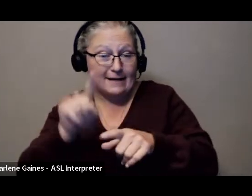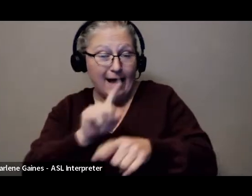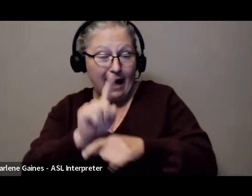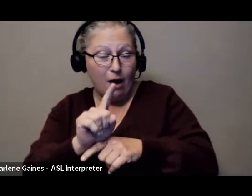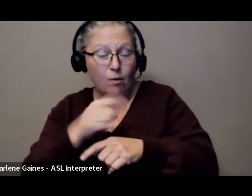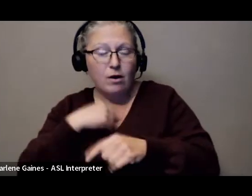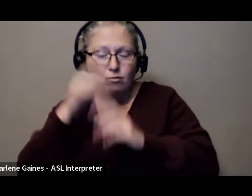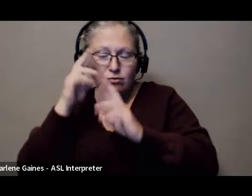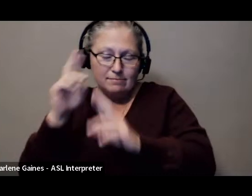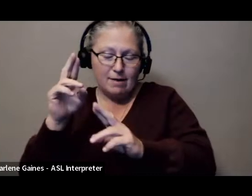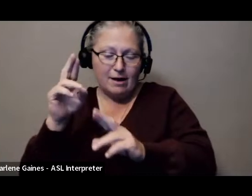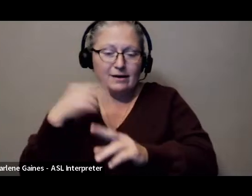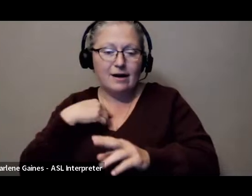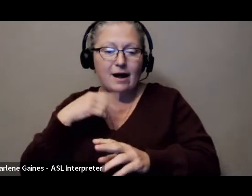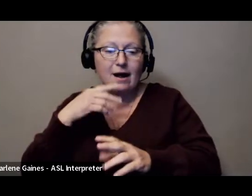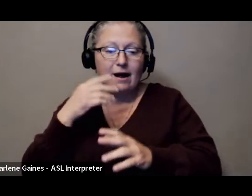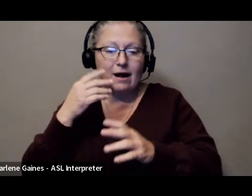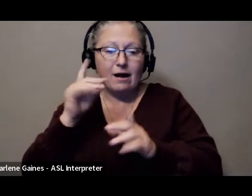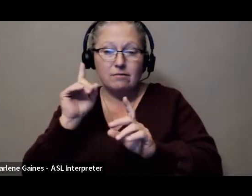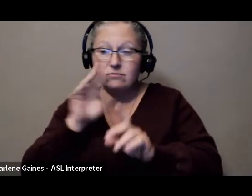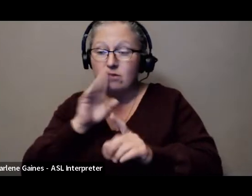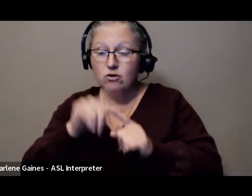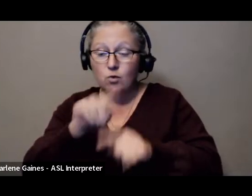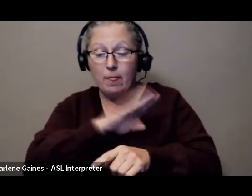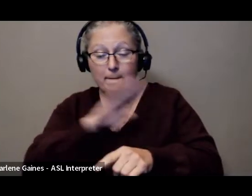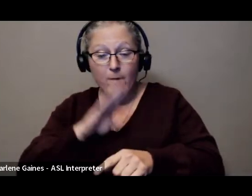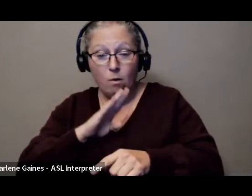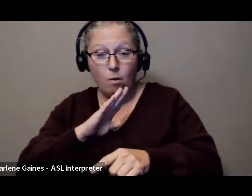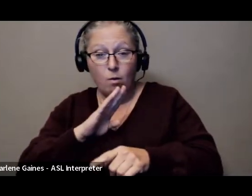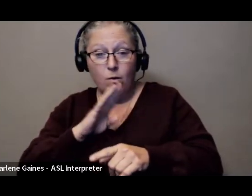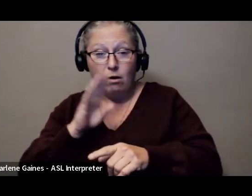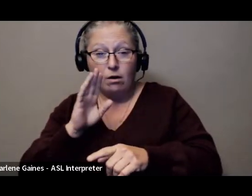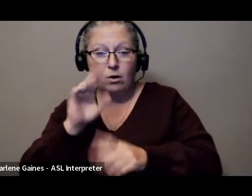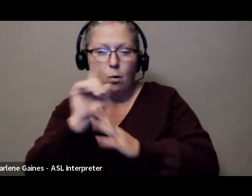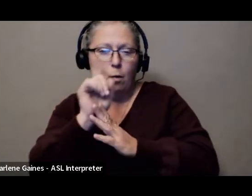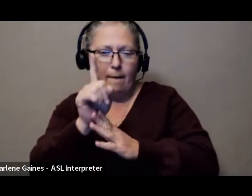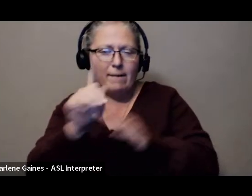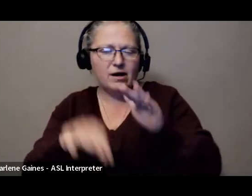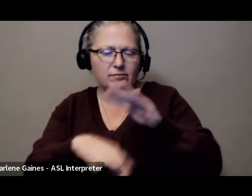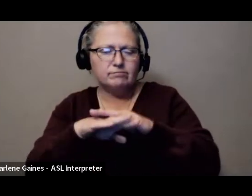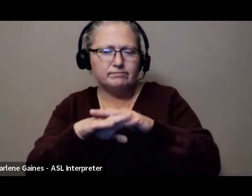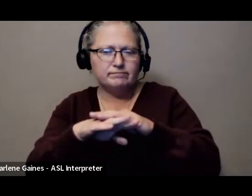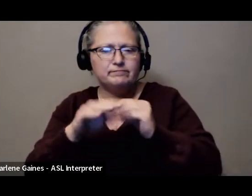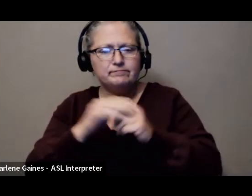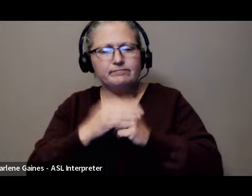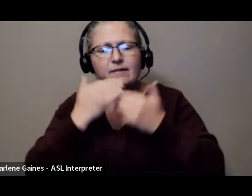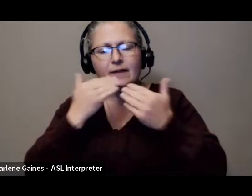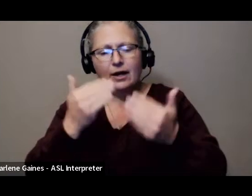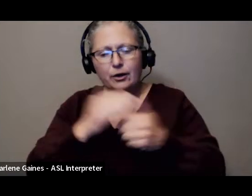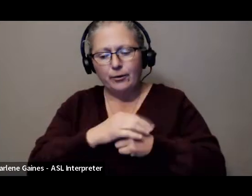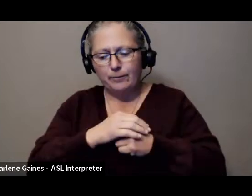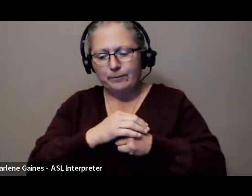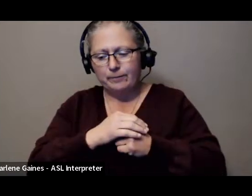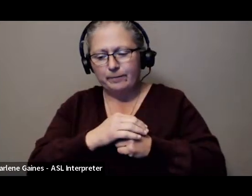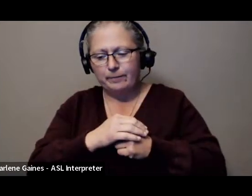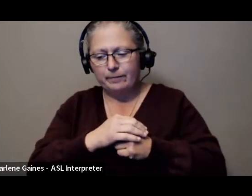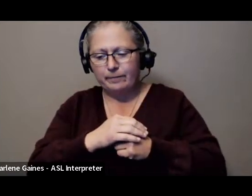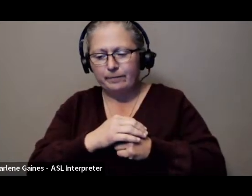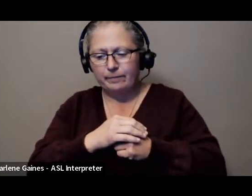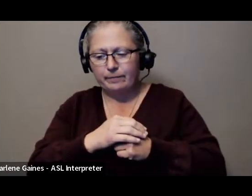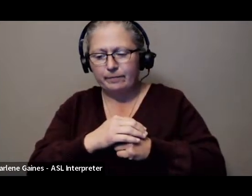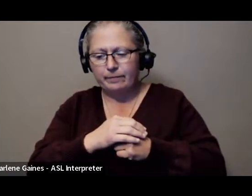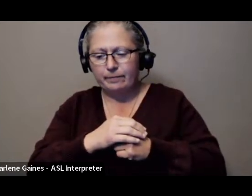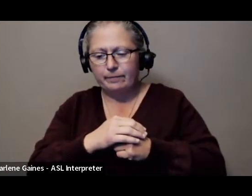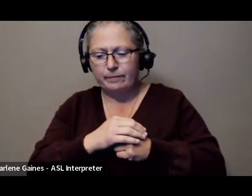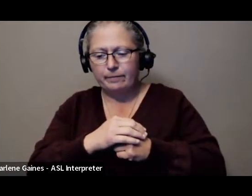out of respect, for our board, I'm going to leave it to 1 minute comments. Thank you. Okay, next. We